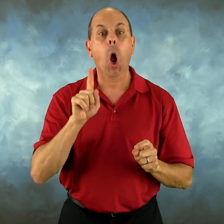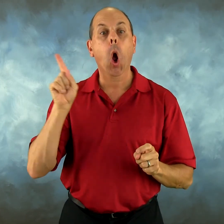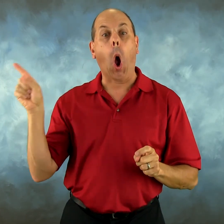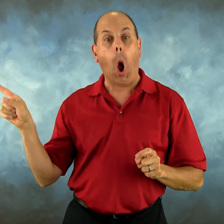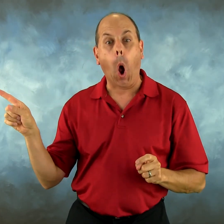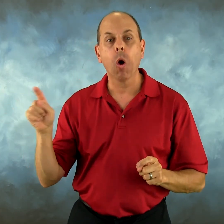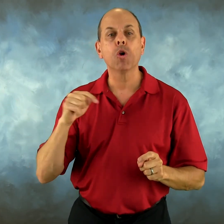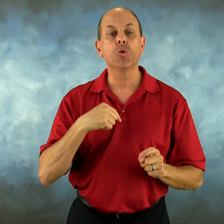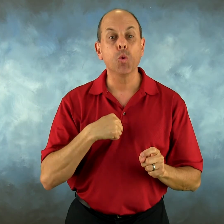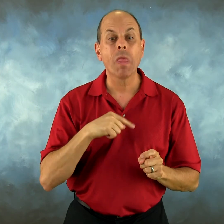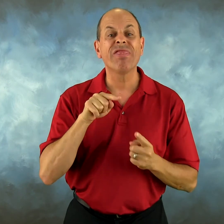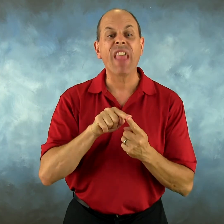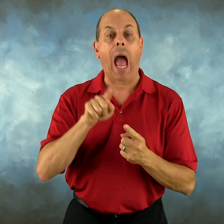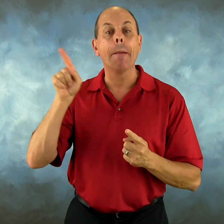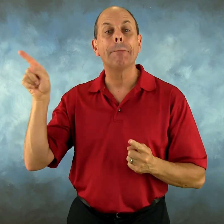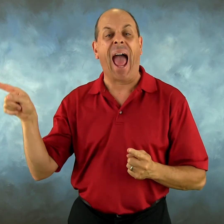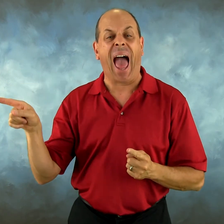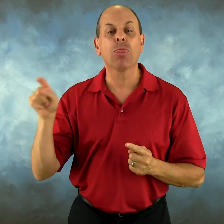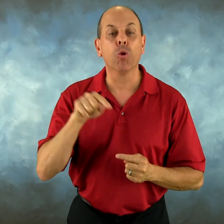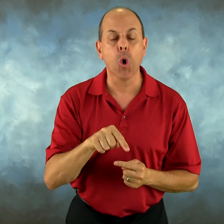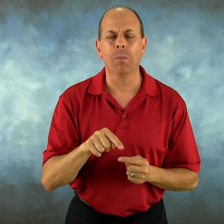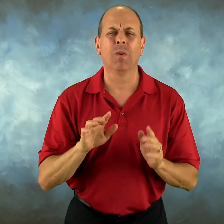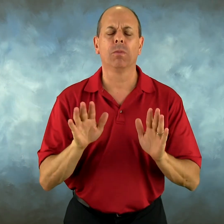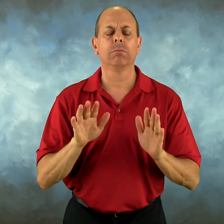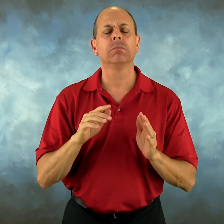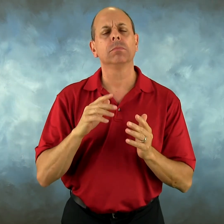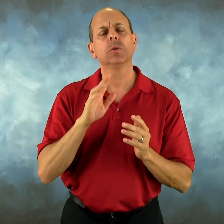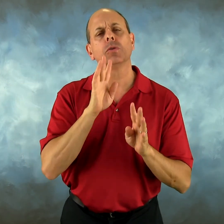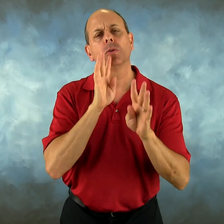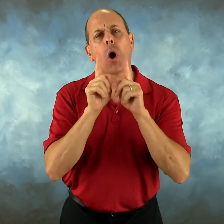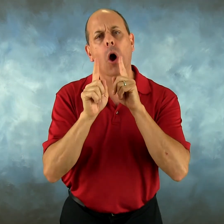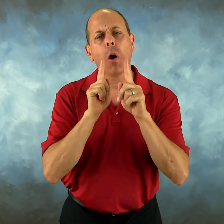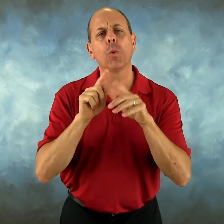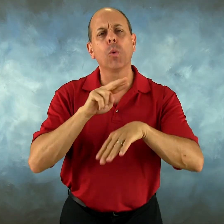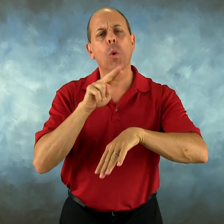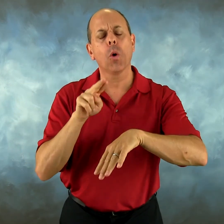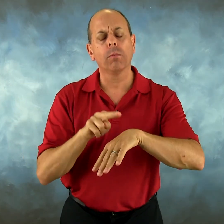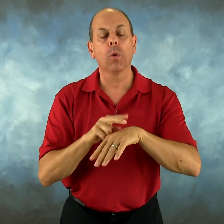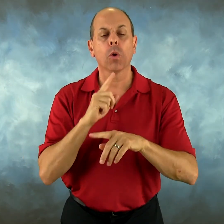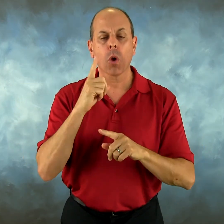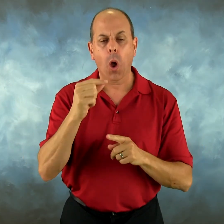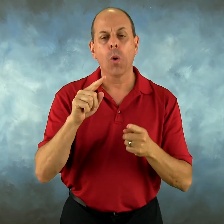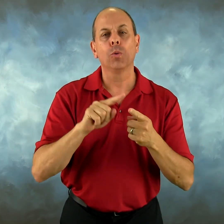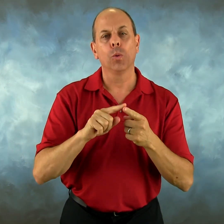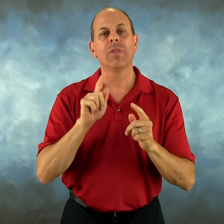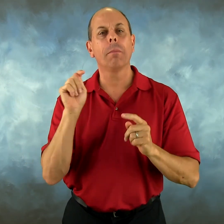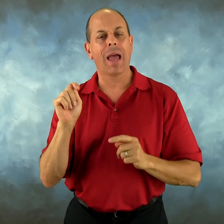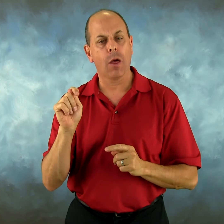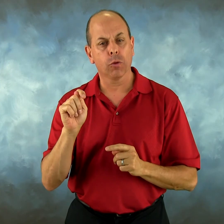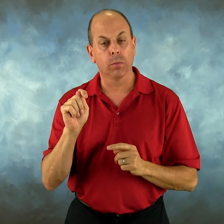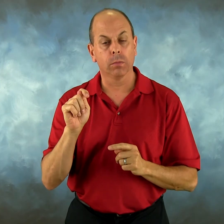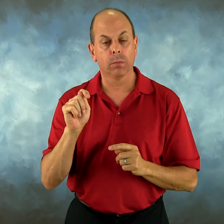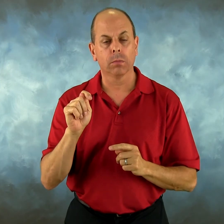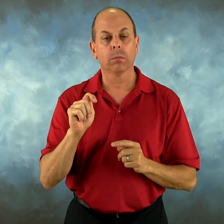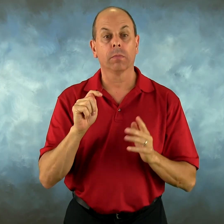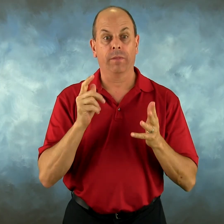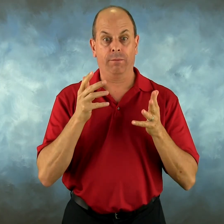like, "Do you need to go to the bathroom?" No, just talk at a normal